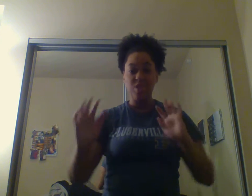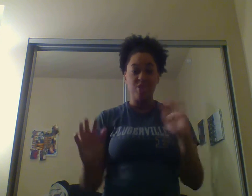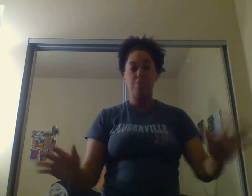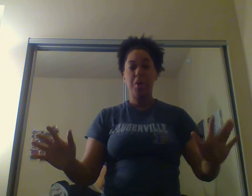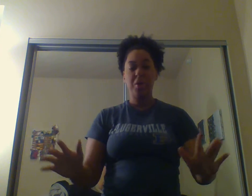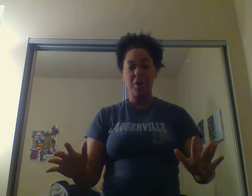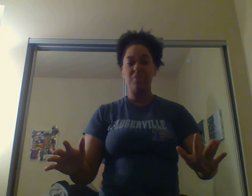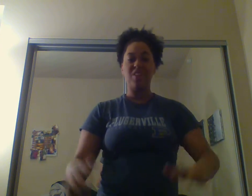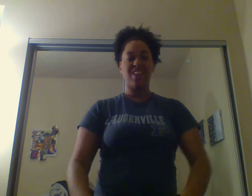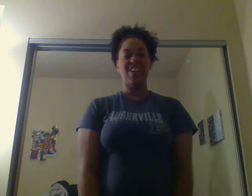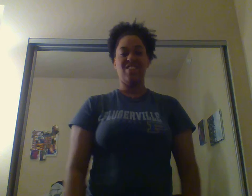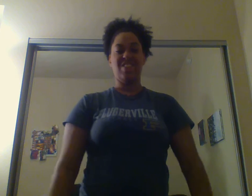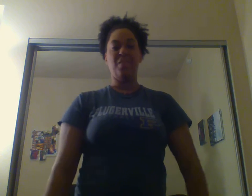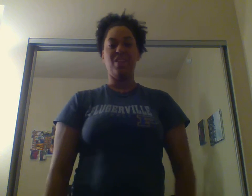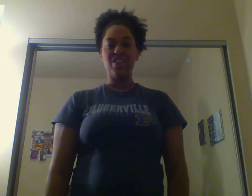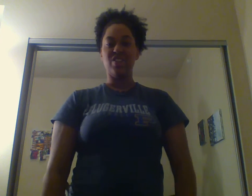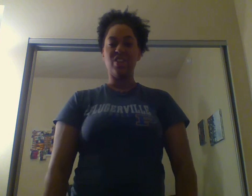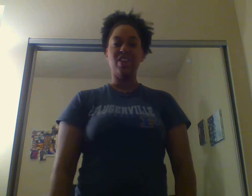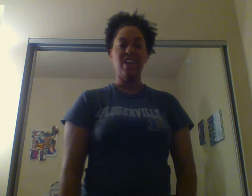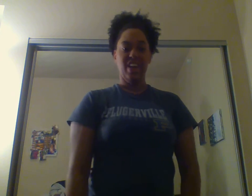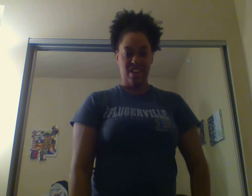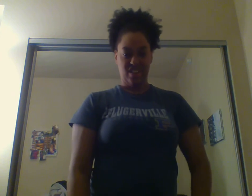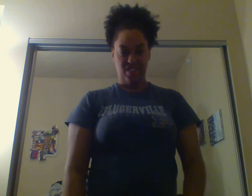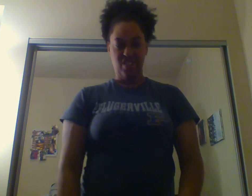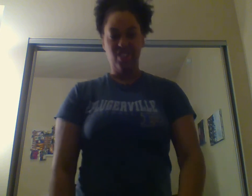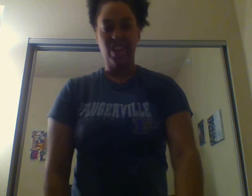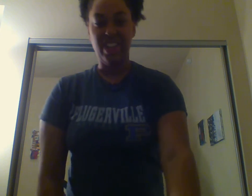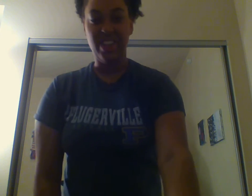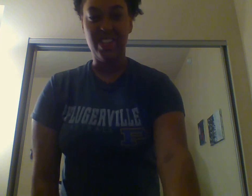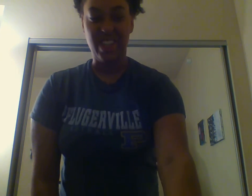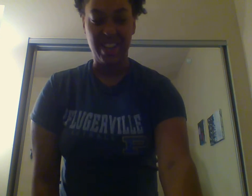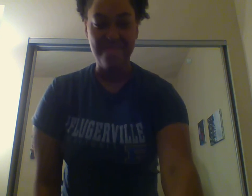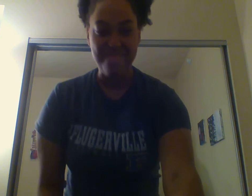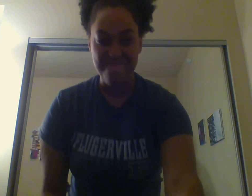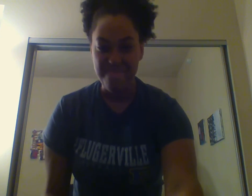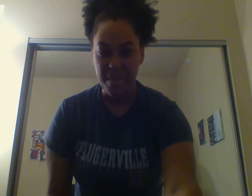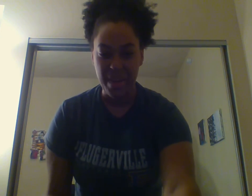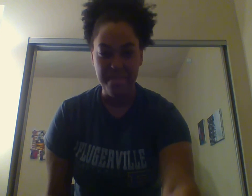spiel on communication accommodation theory, and I'll see you all later tonight. Bye bye.